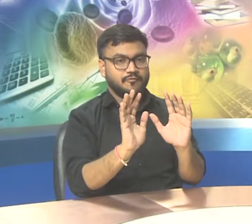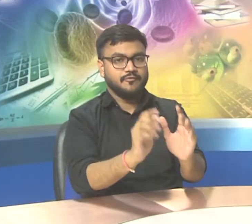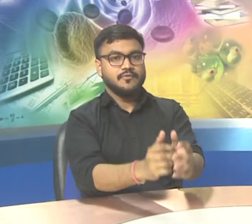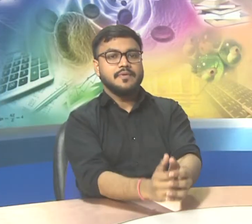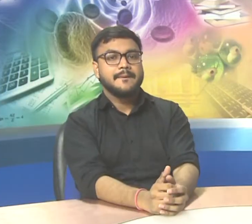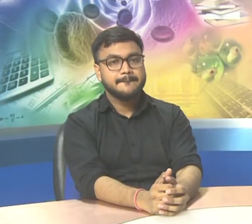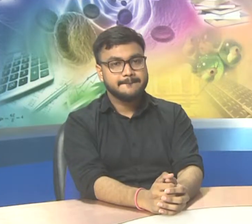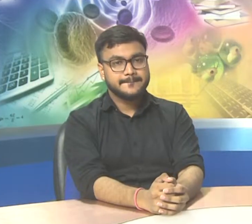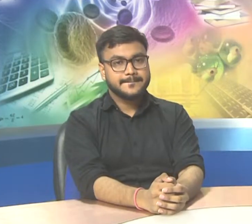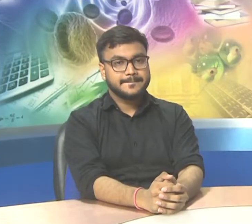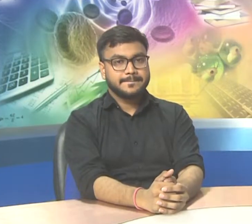with.